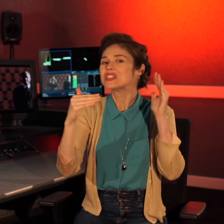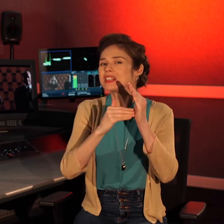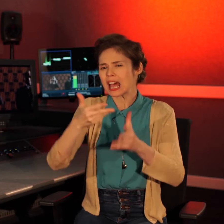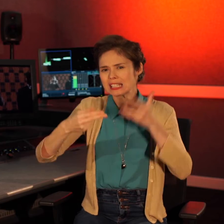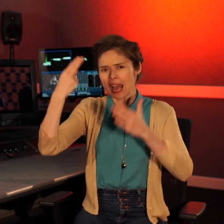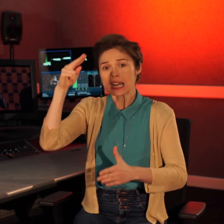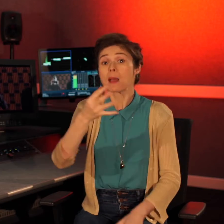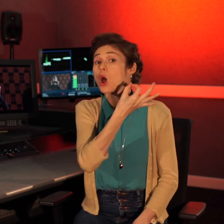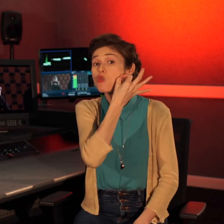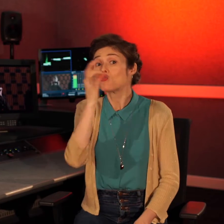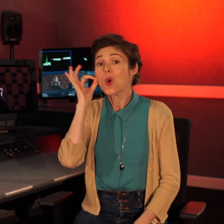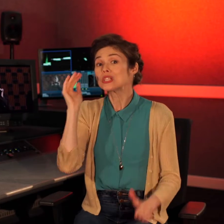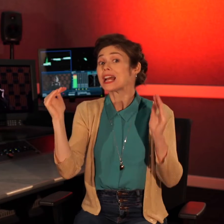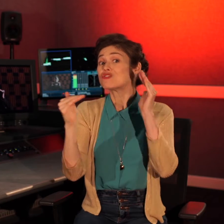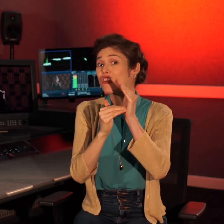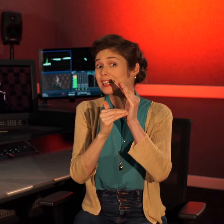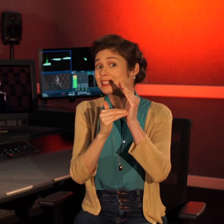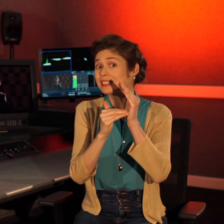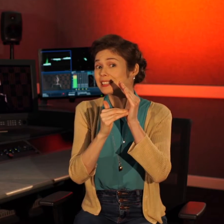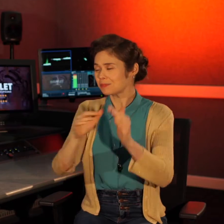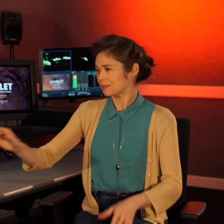Rosencrantz, and here's his sign name.